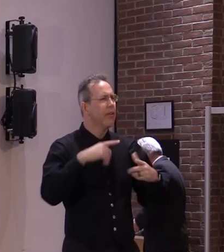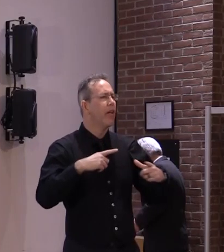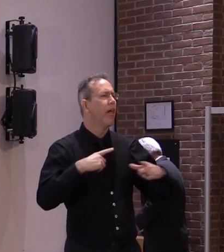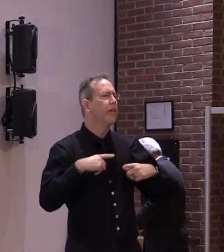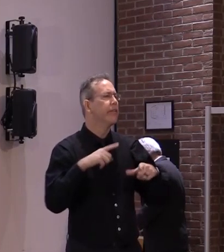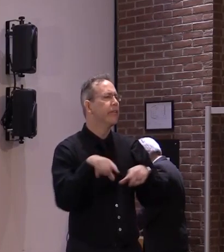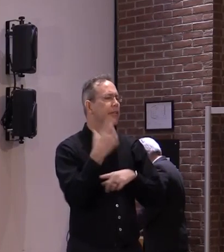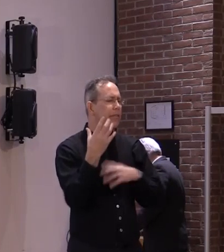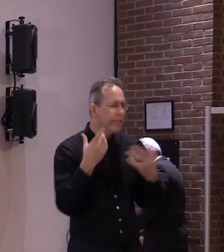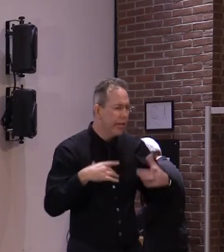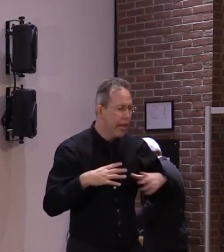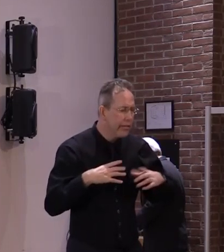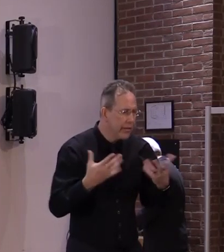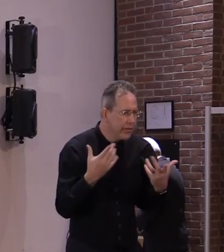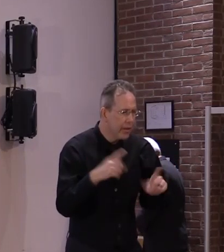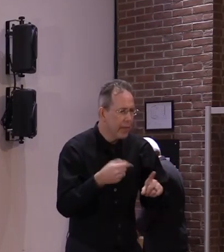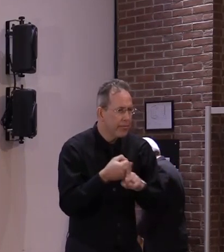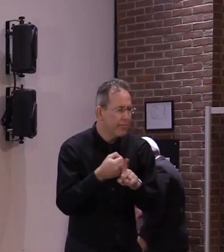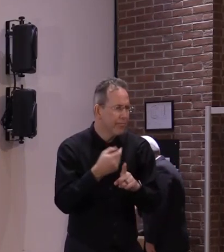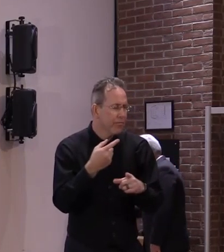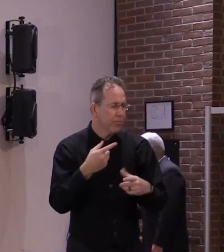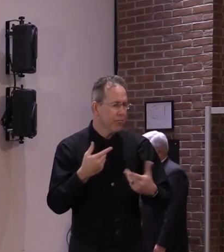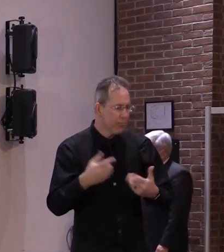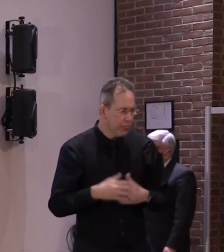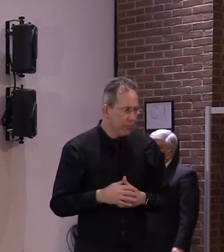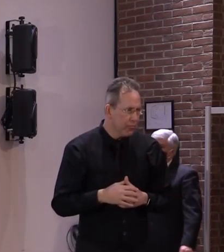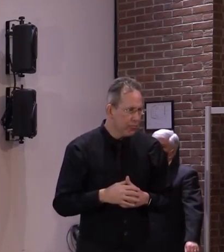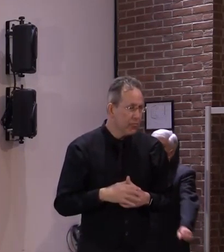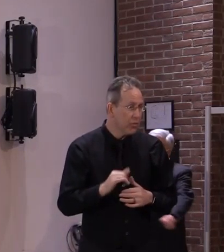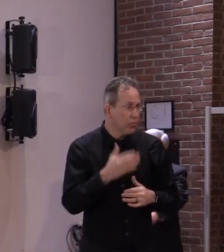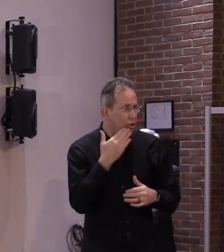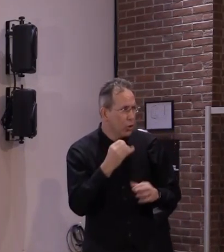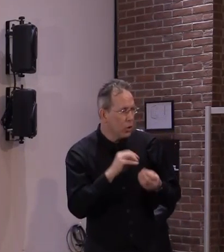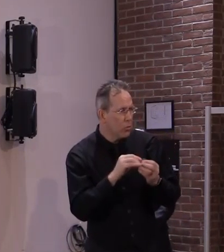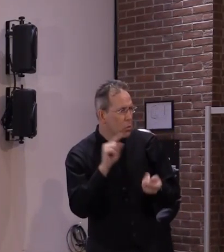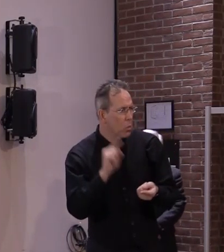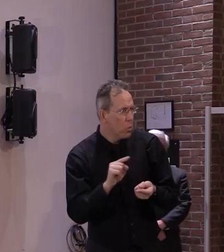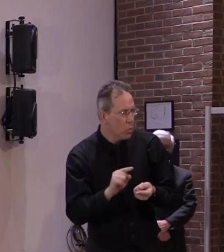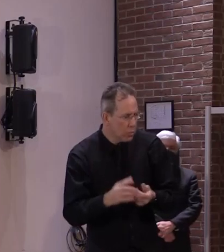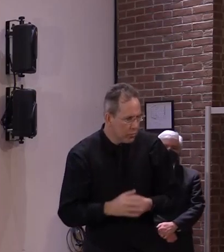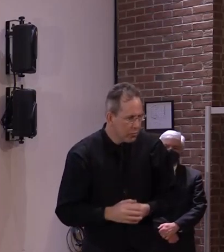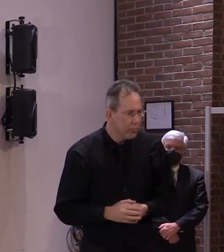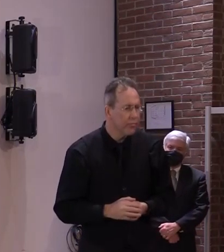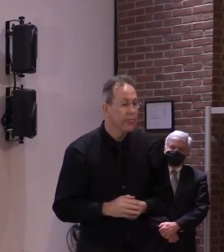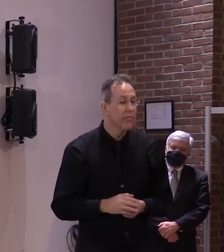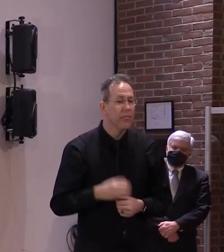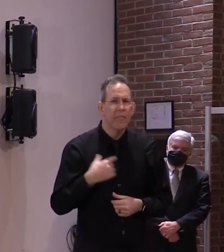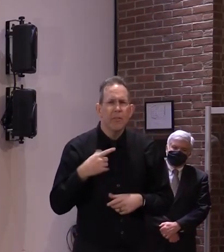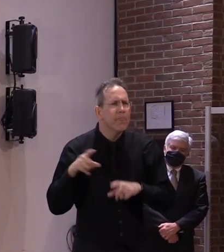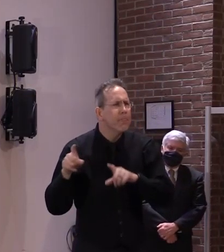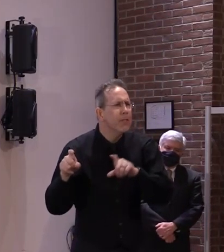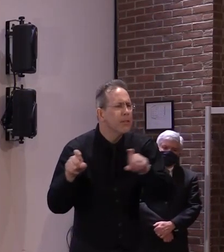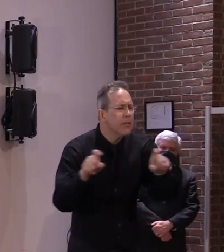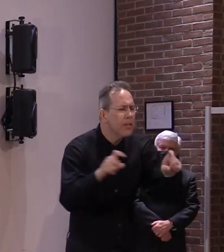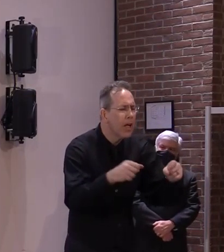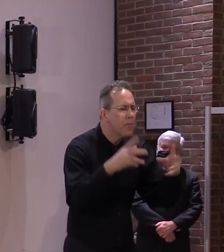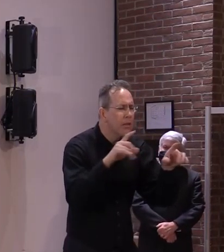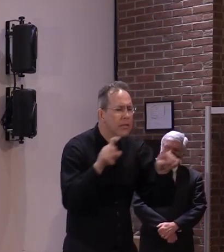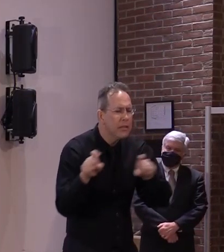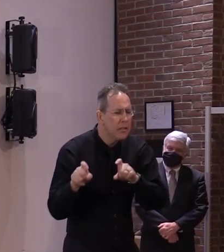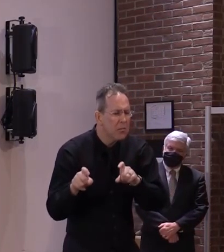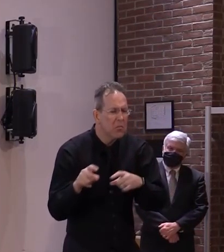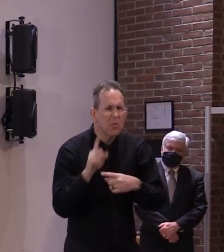markedly low percent positivity rate of 1.7%, which indicates not only declining